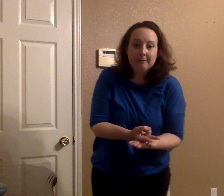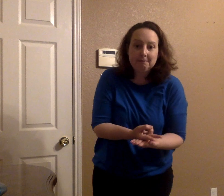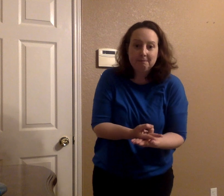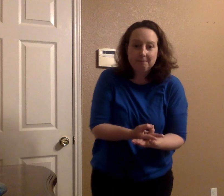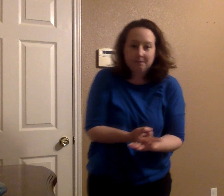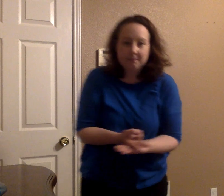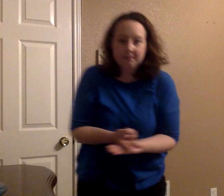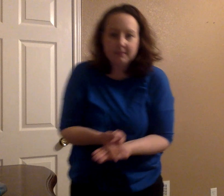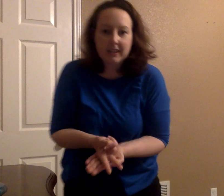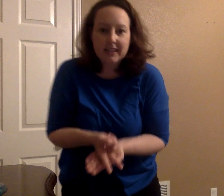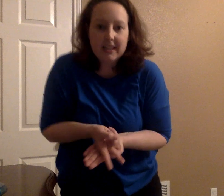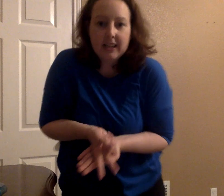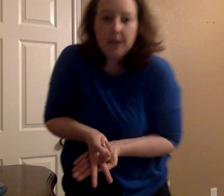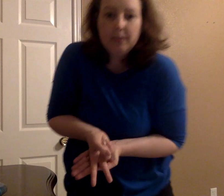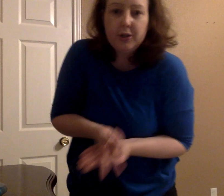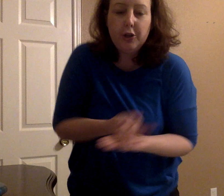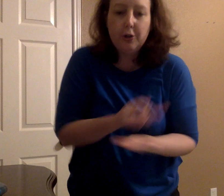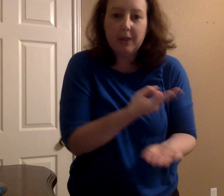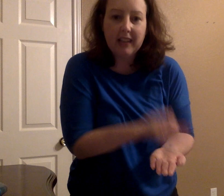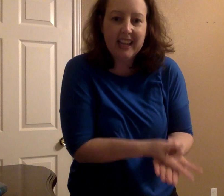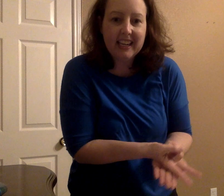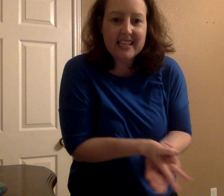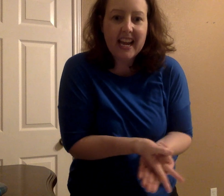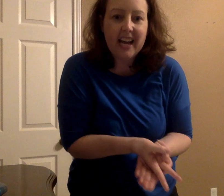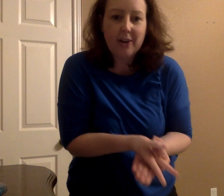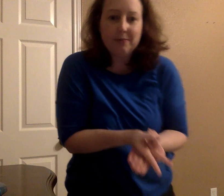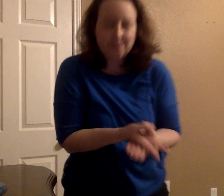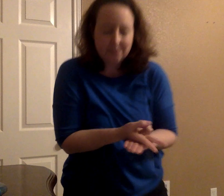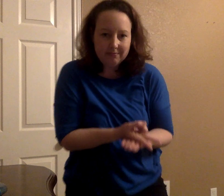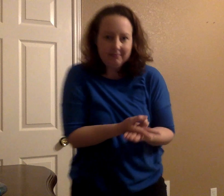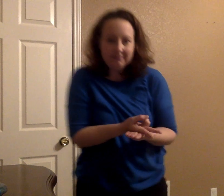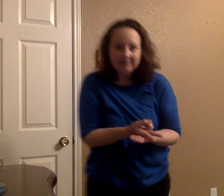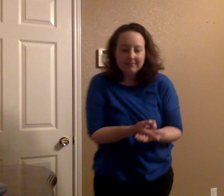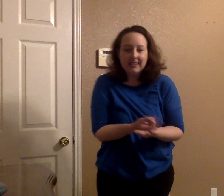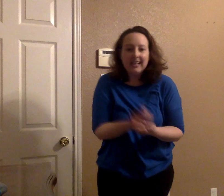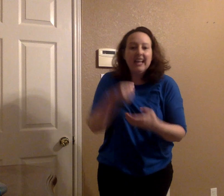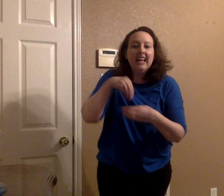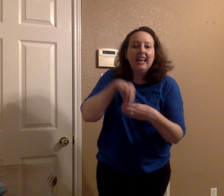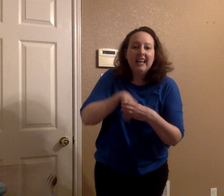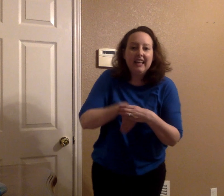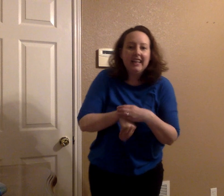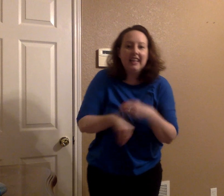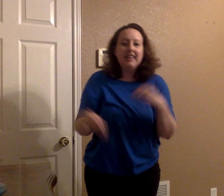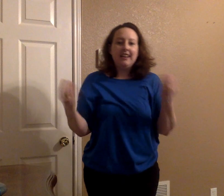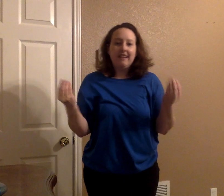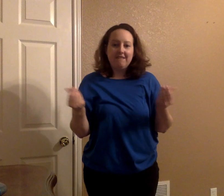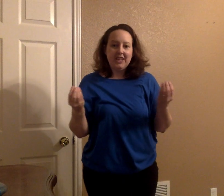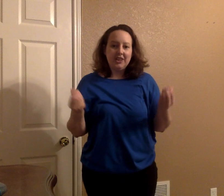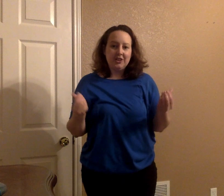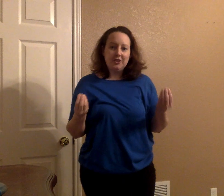it's like a number two but laying down, in fields